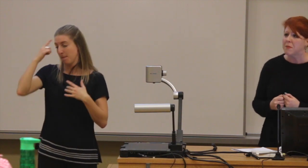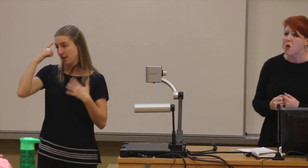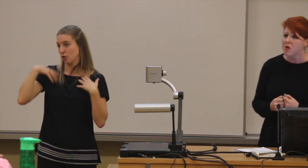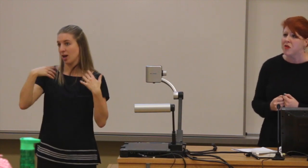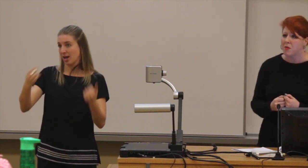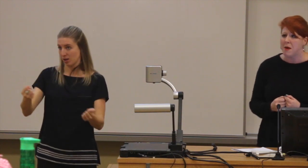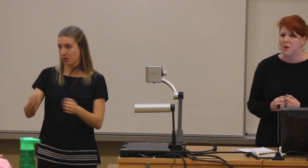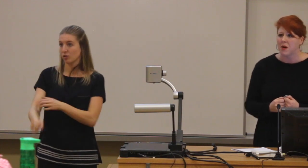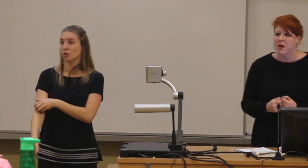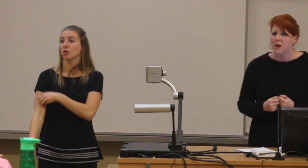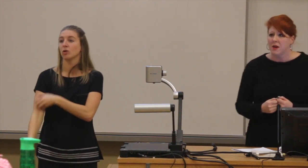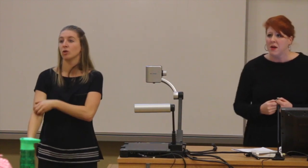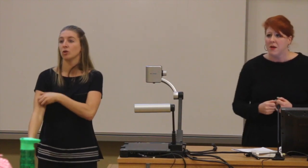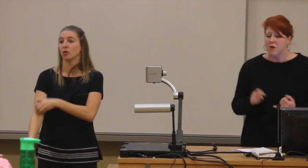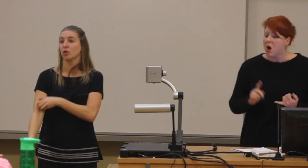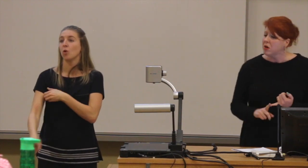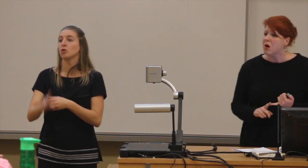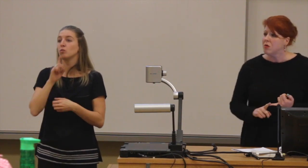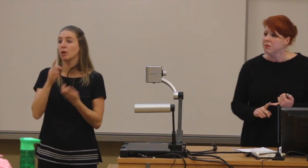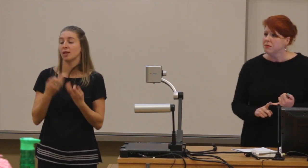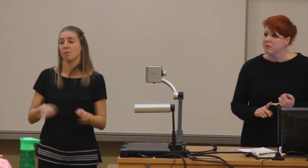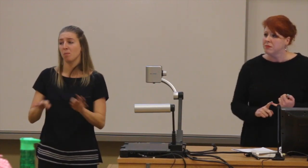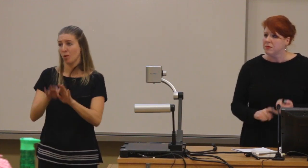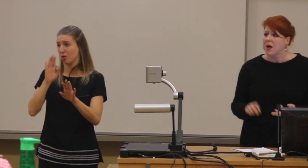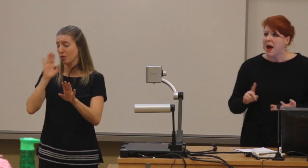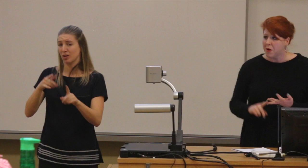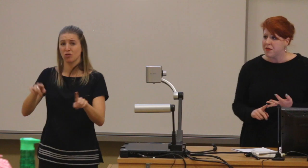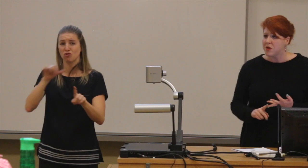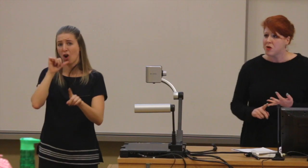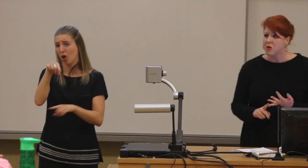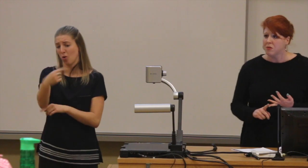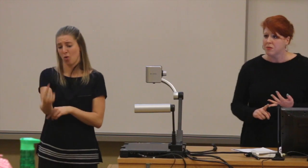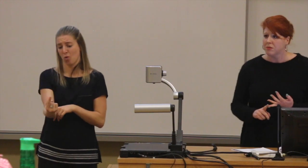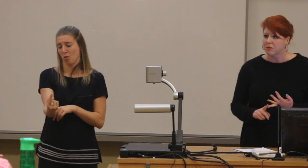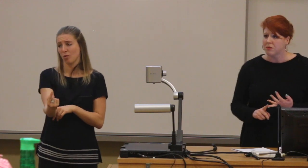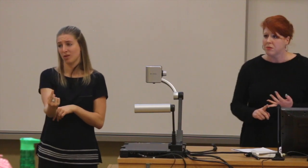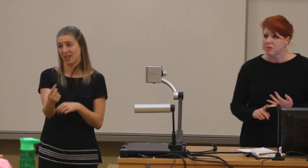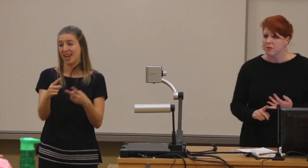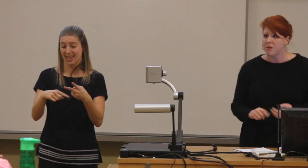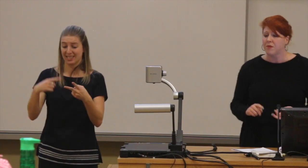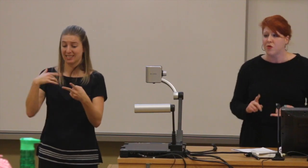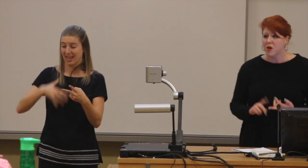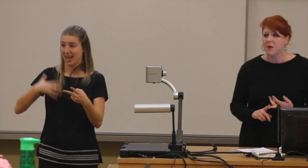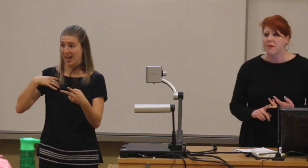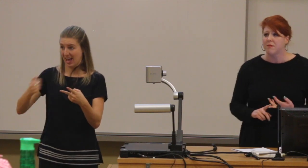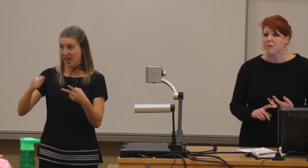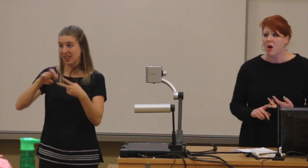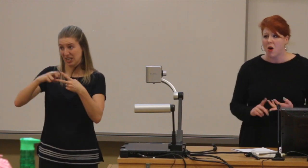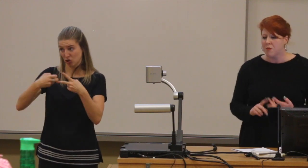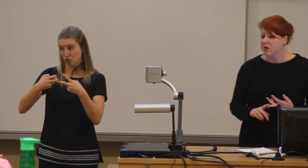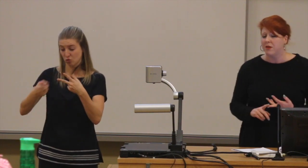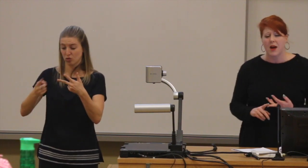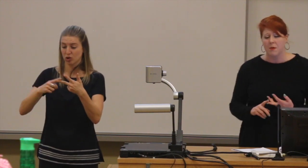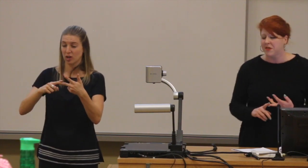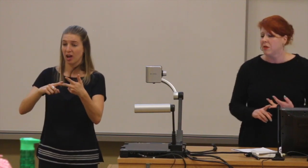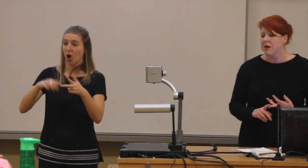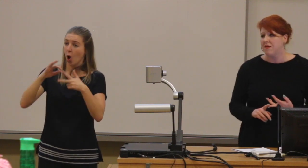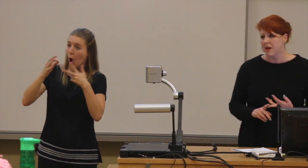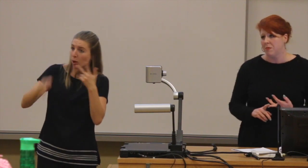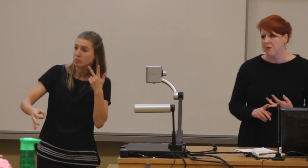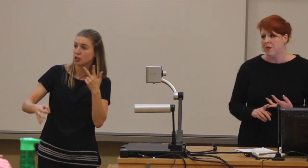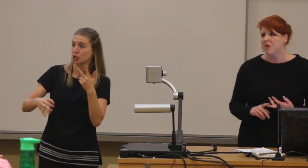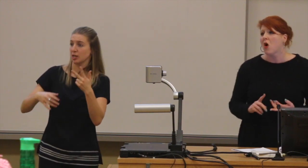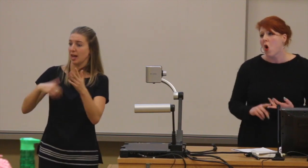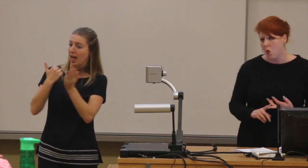so it's really important to remember, you're not alone, health issue, treatment options